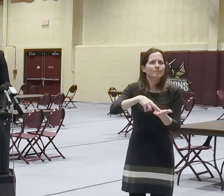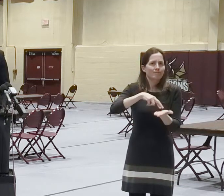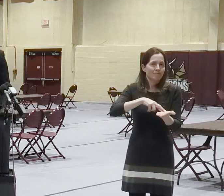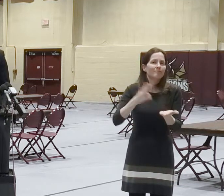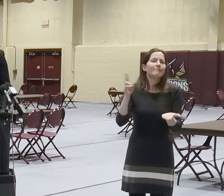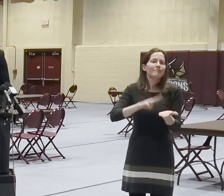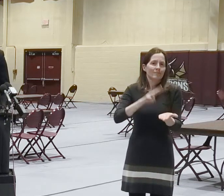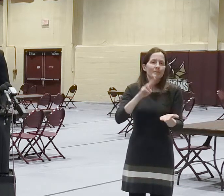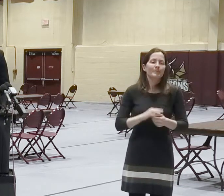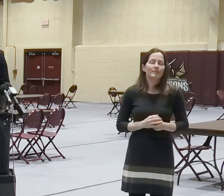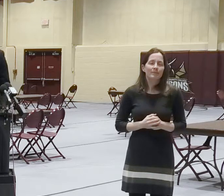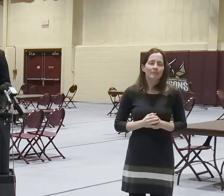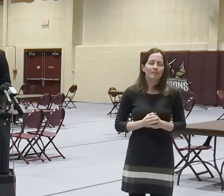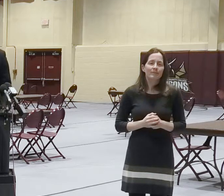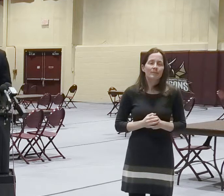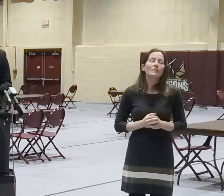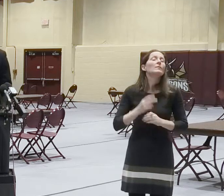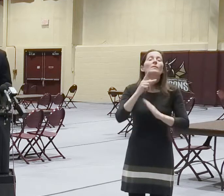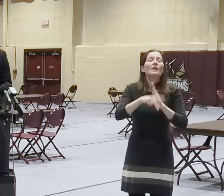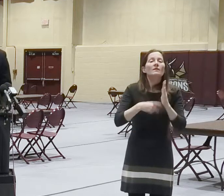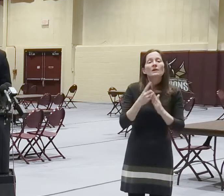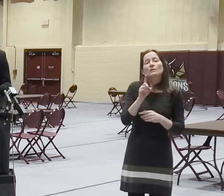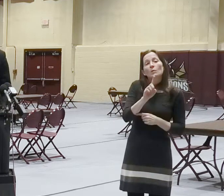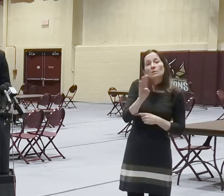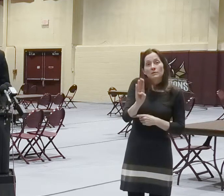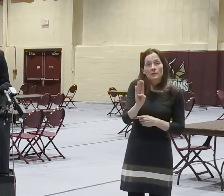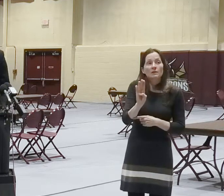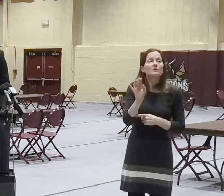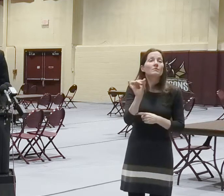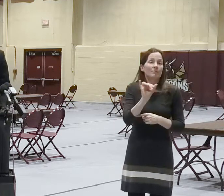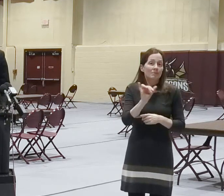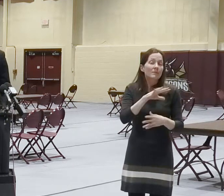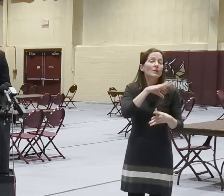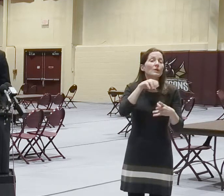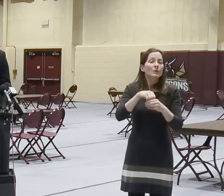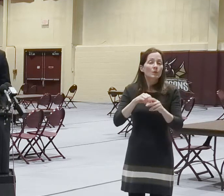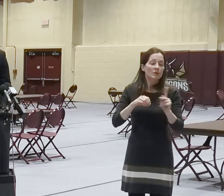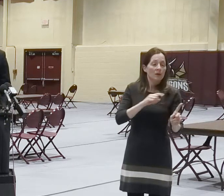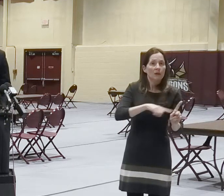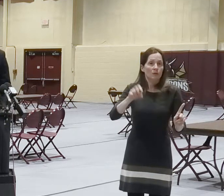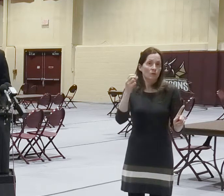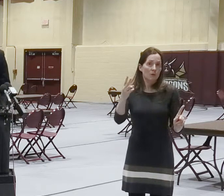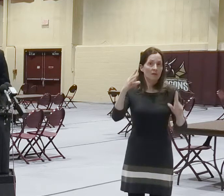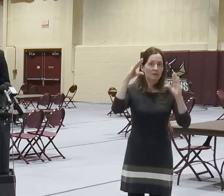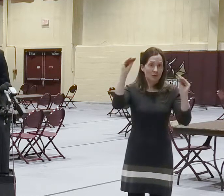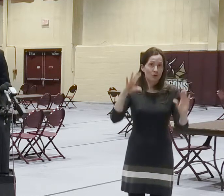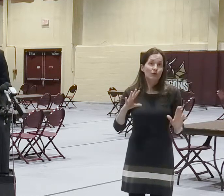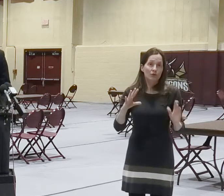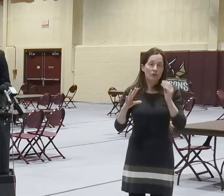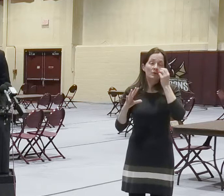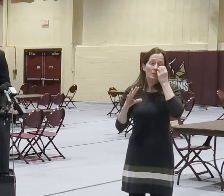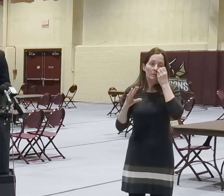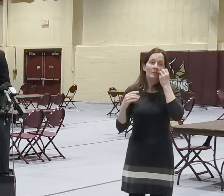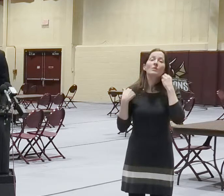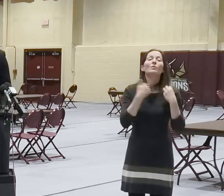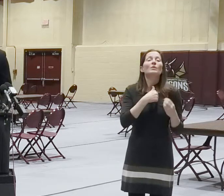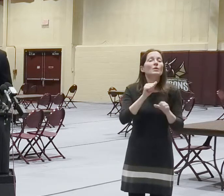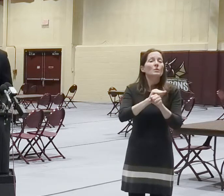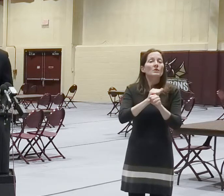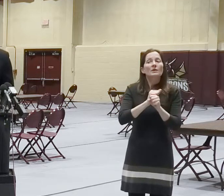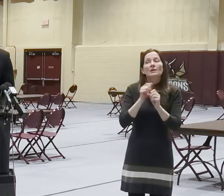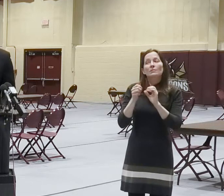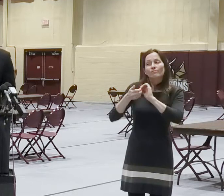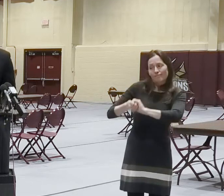Phase 1B also includes our K-12 educators, and we are working collaboratively with our public schools to